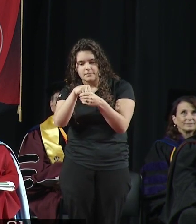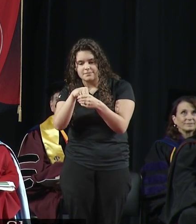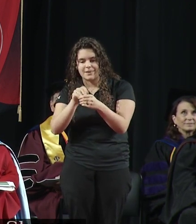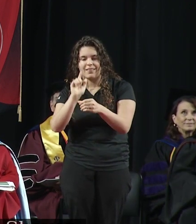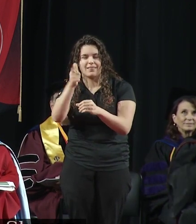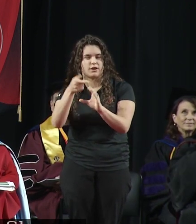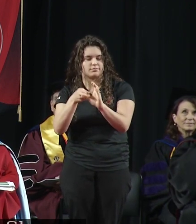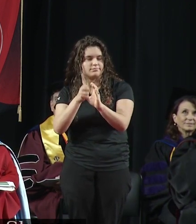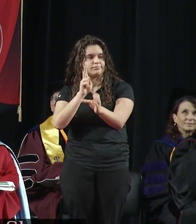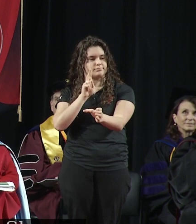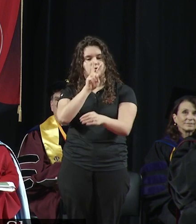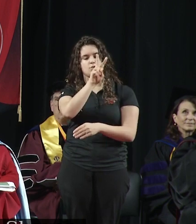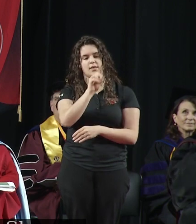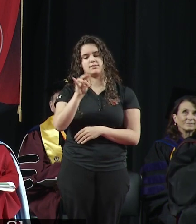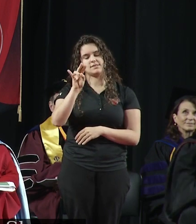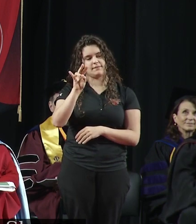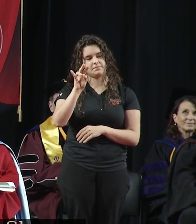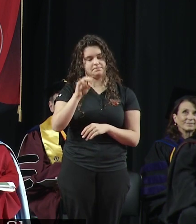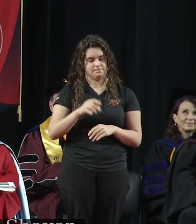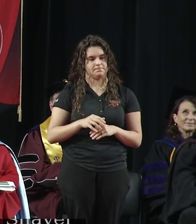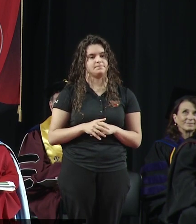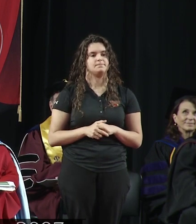in 2007.